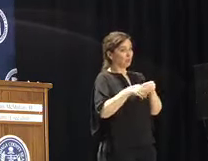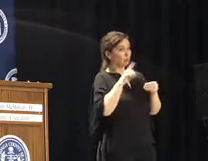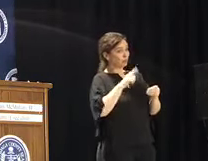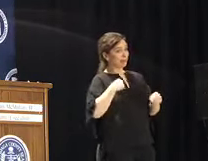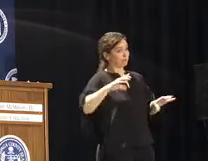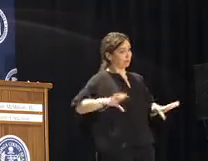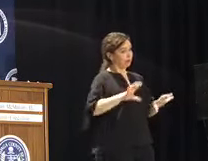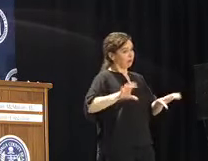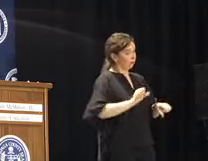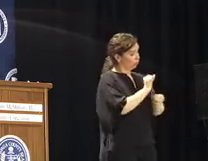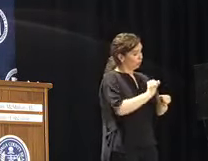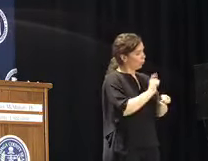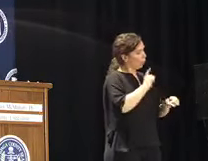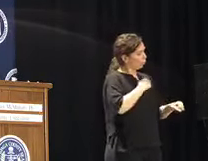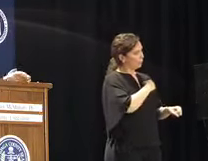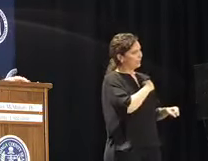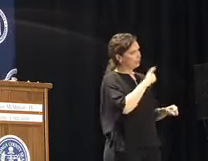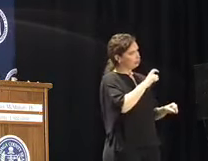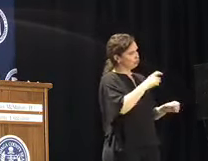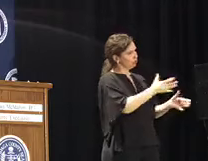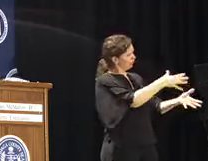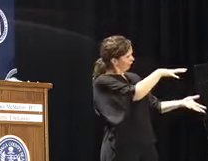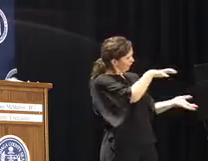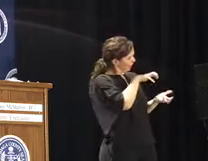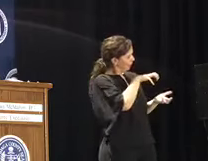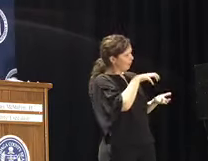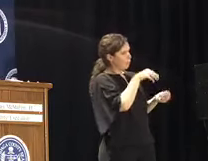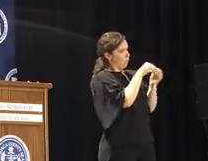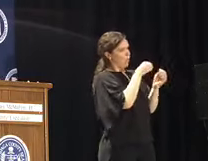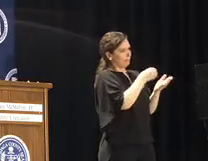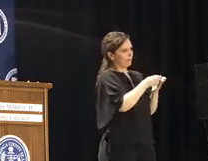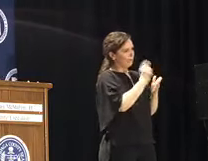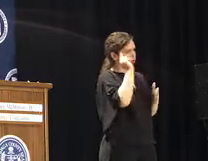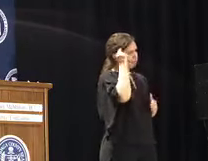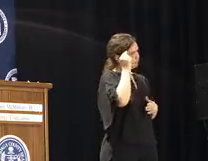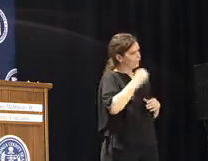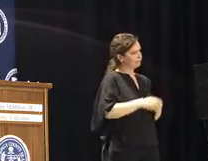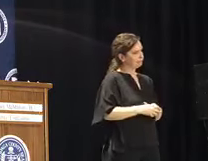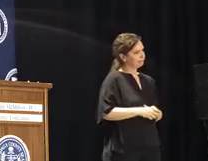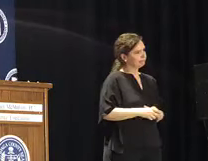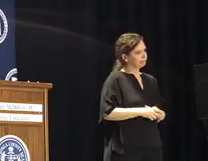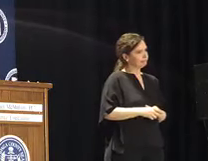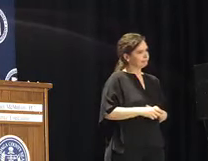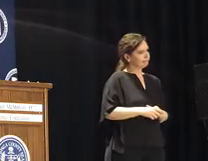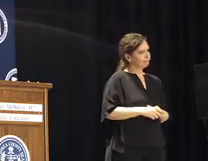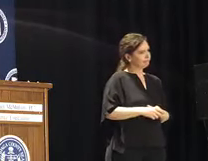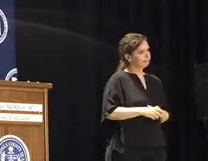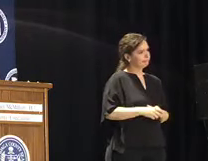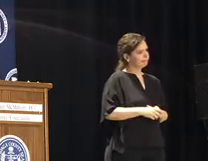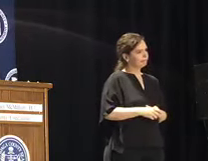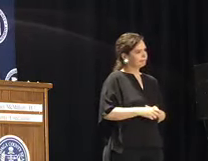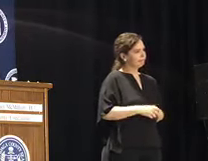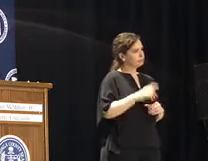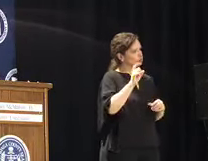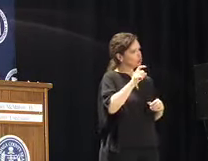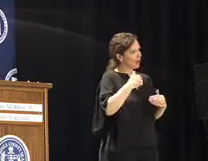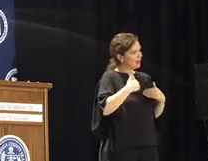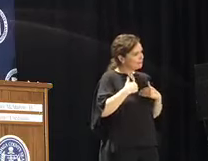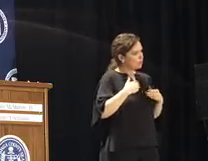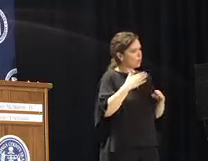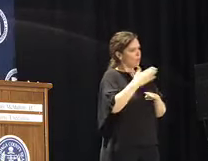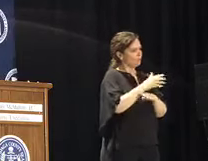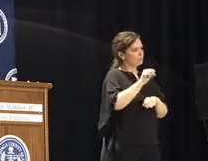well over 10, 15, $20 million coming into here for preparation for this. So I'm a little frustrated with that.